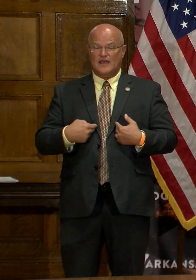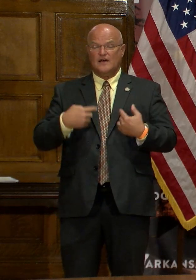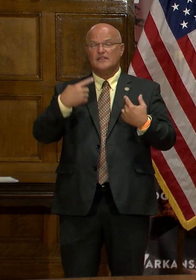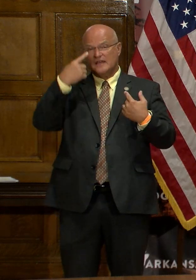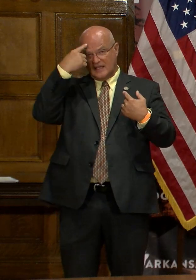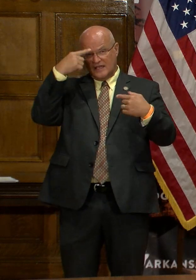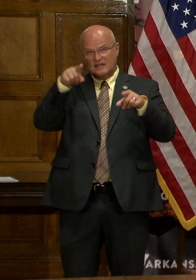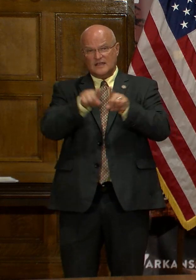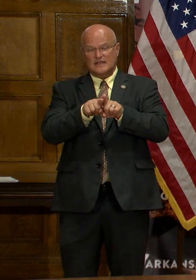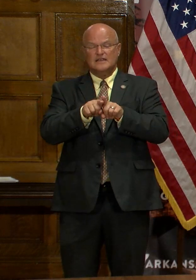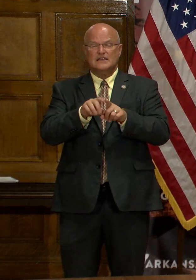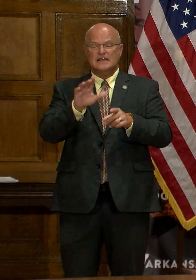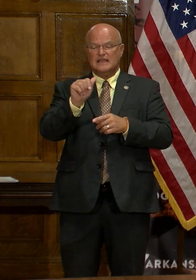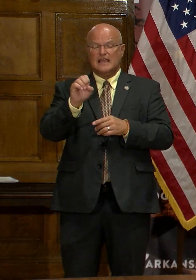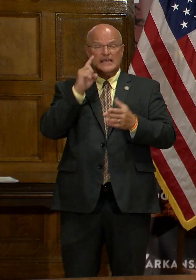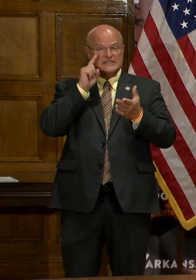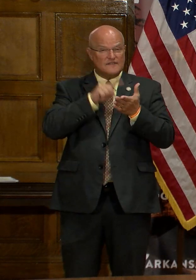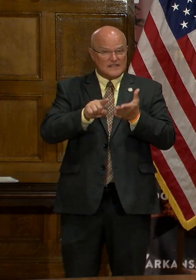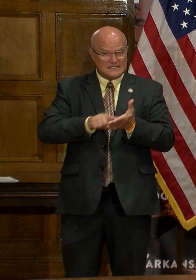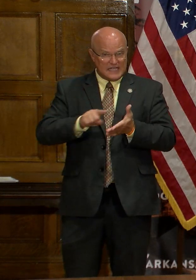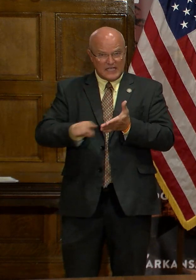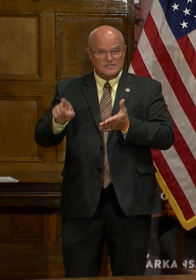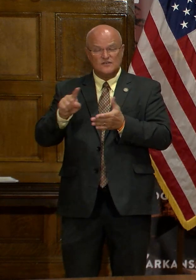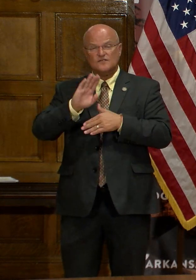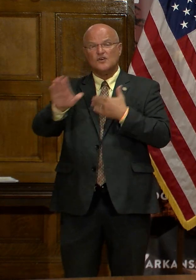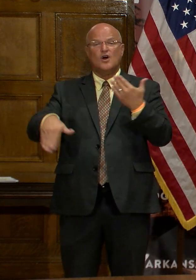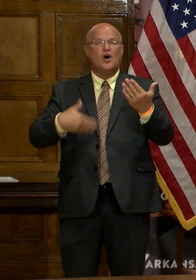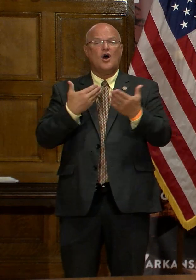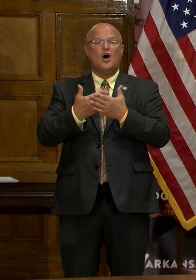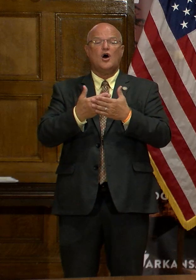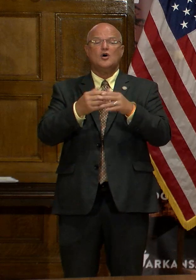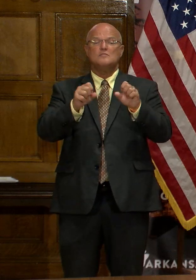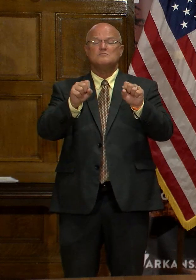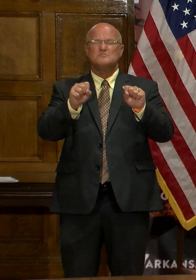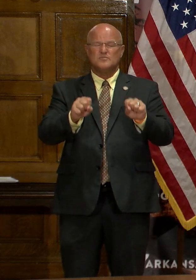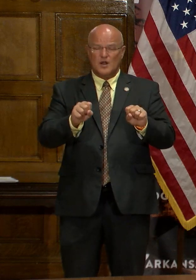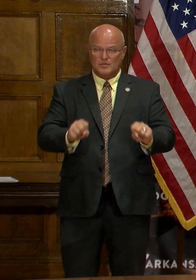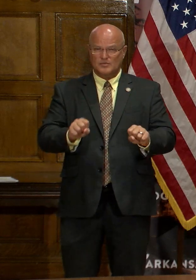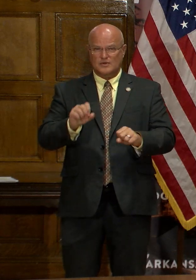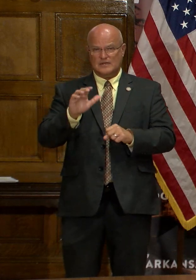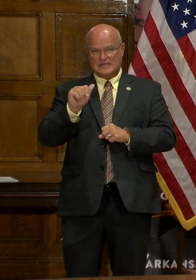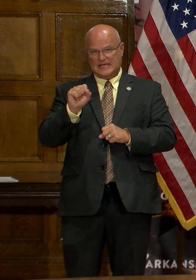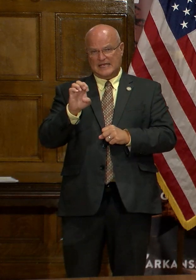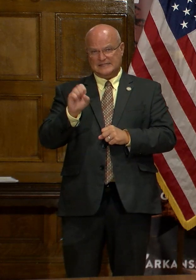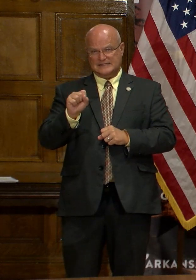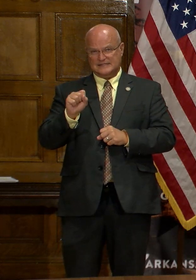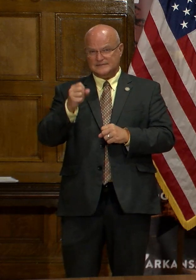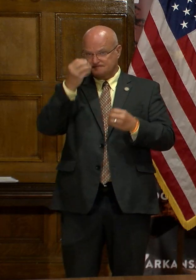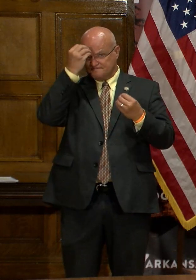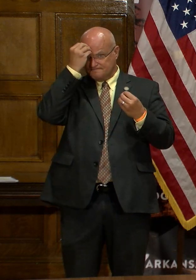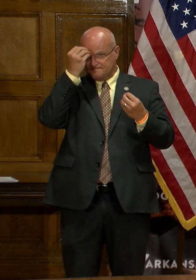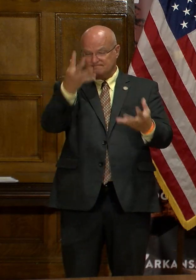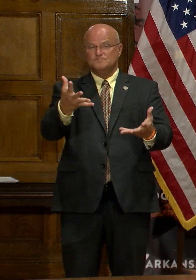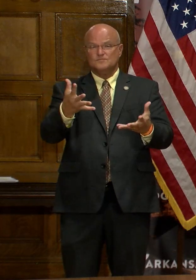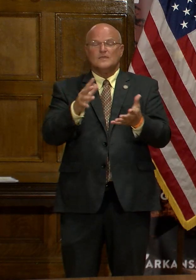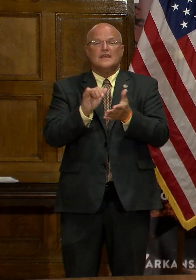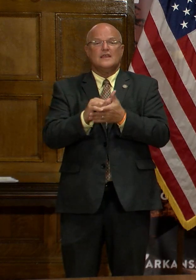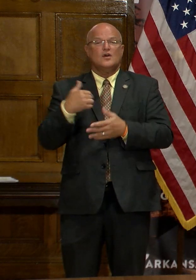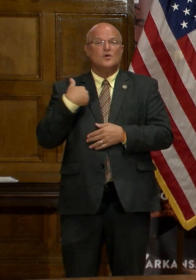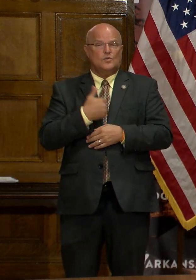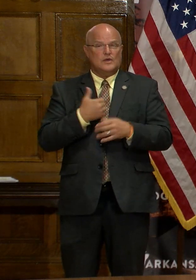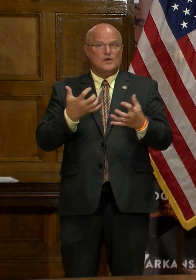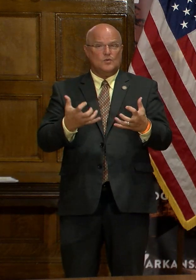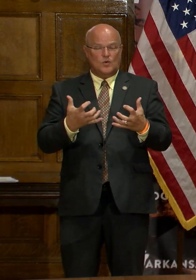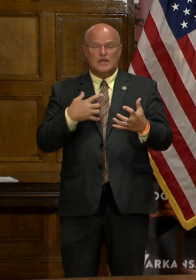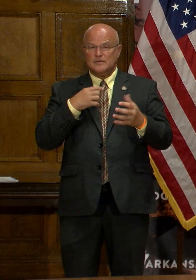does case investigation and contact tracing for all probable cases. So I want to assure you that we want